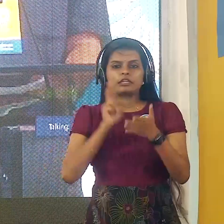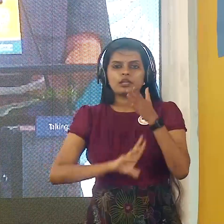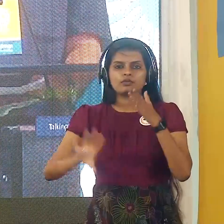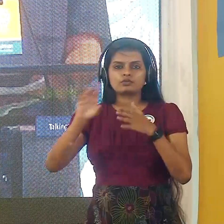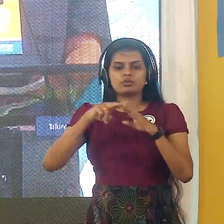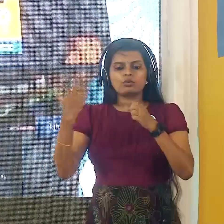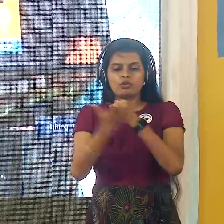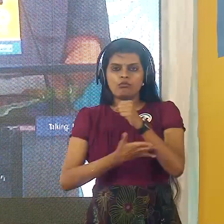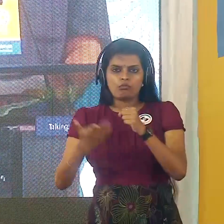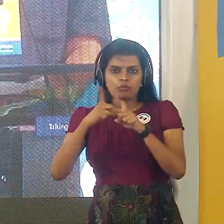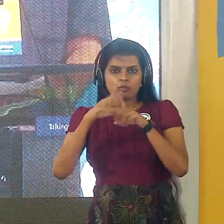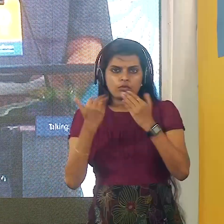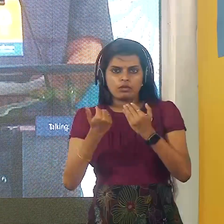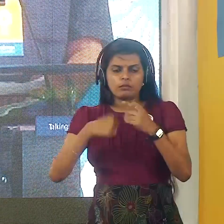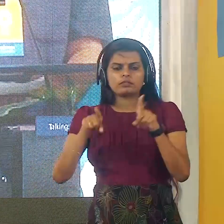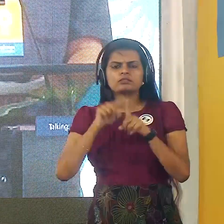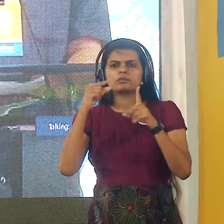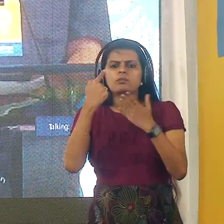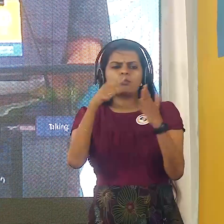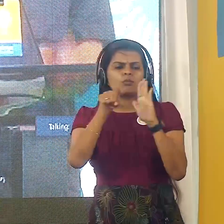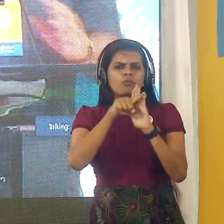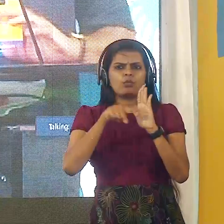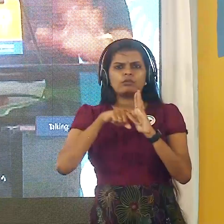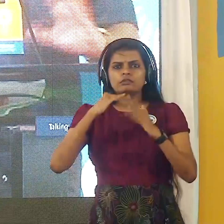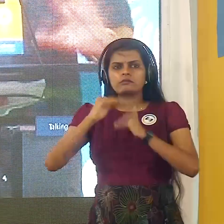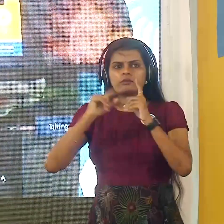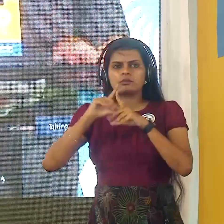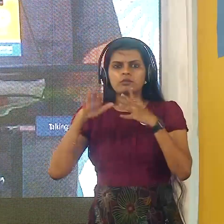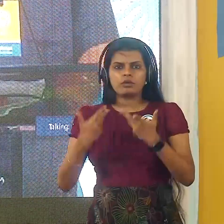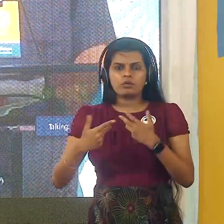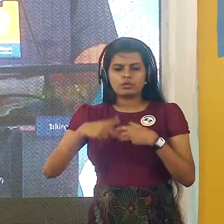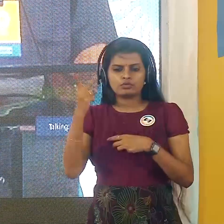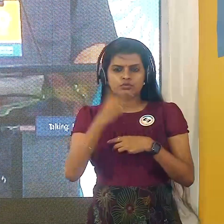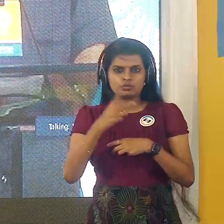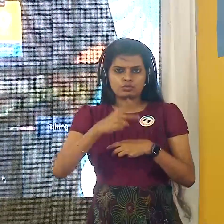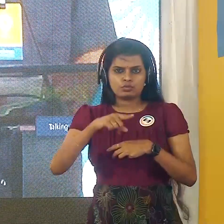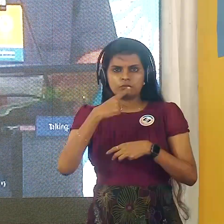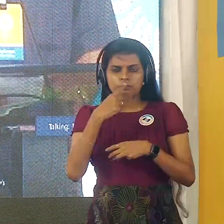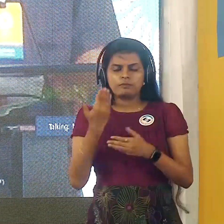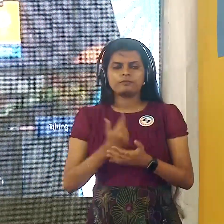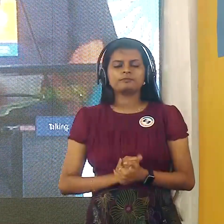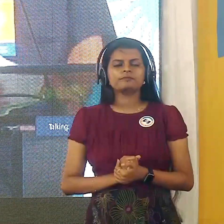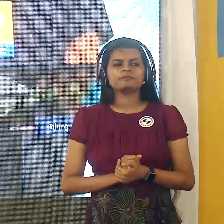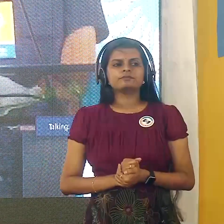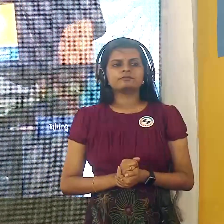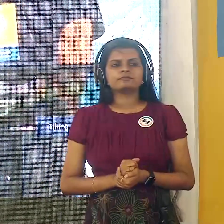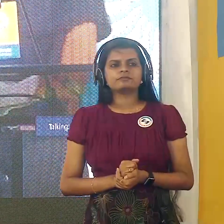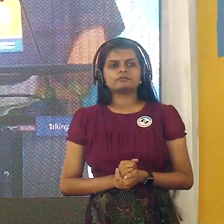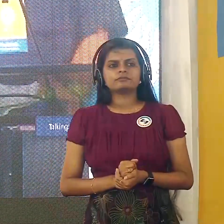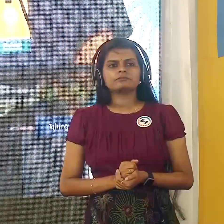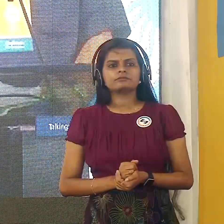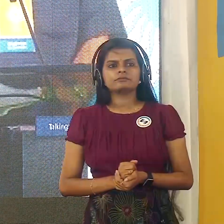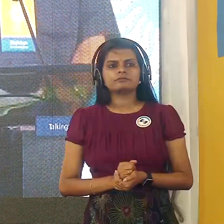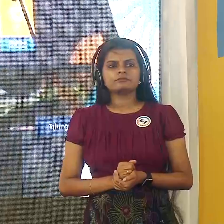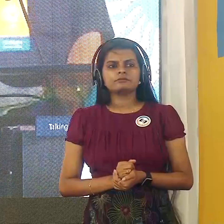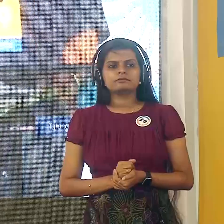policy. And how can you, are these two conflicting in nature? Now, I don't,